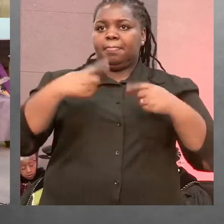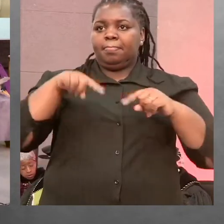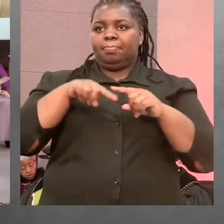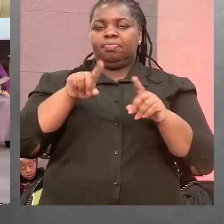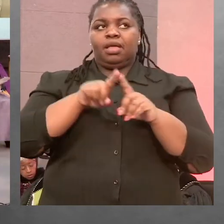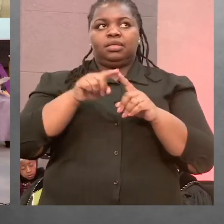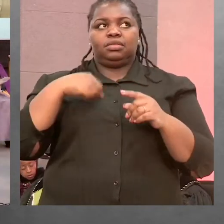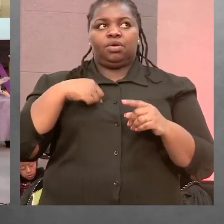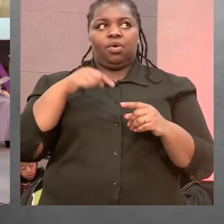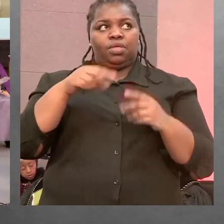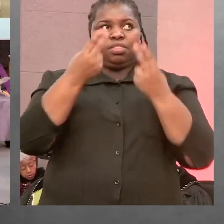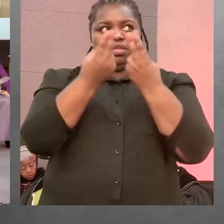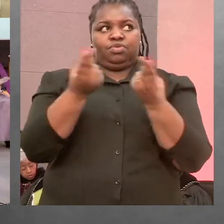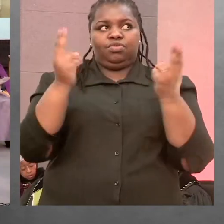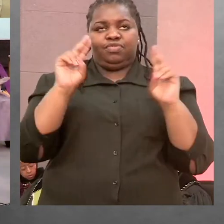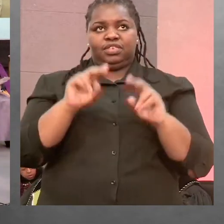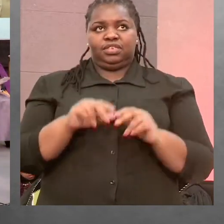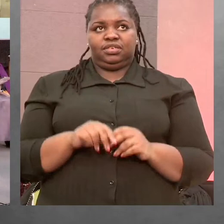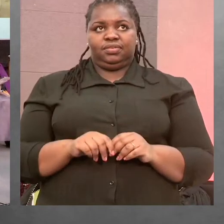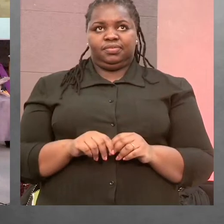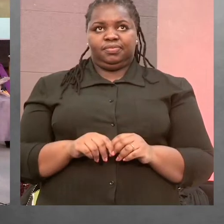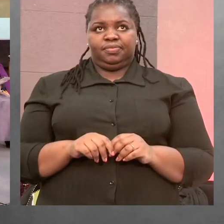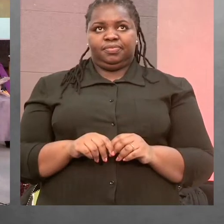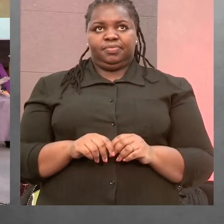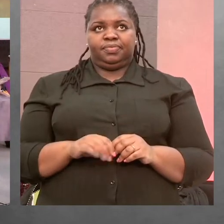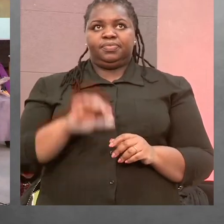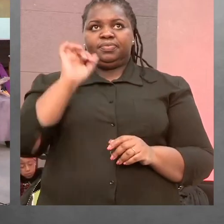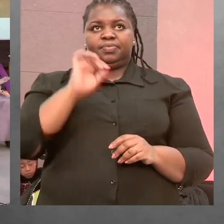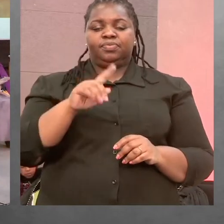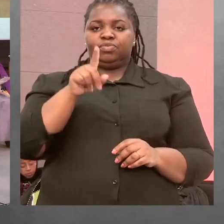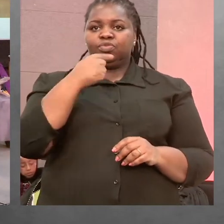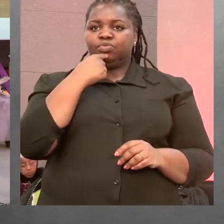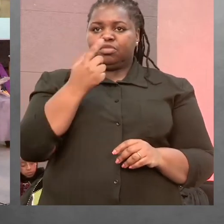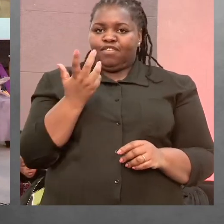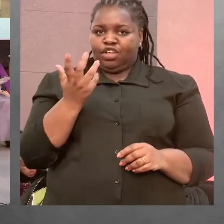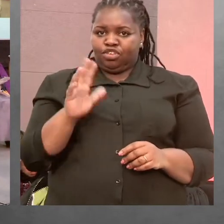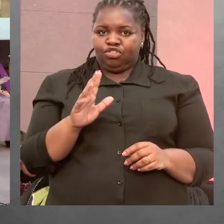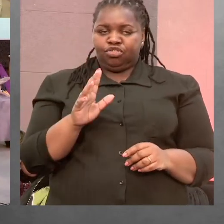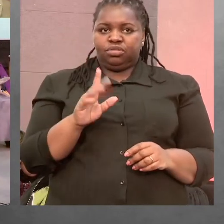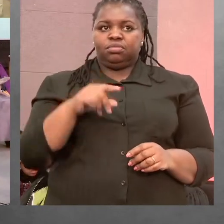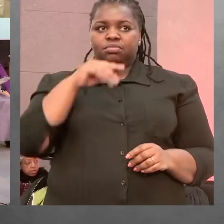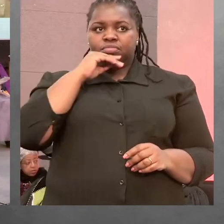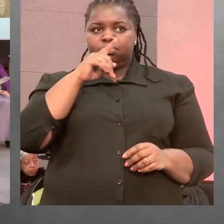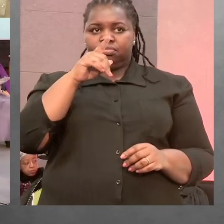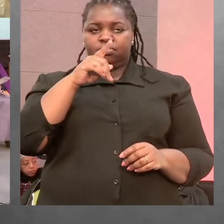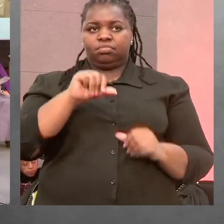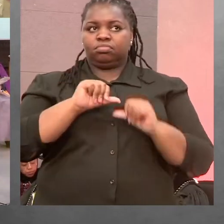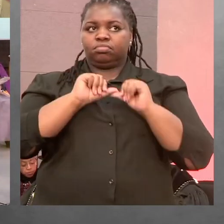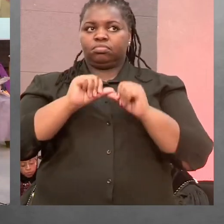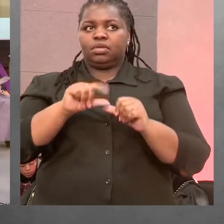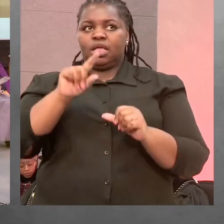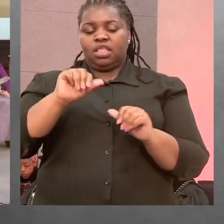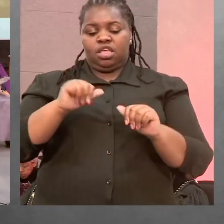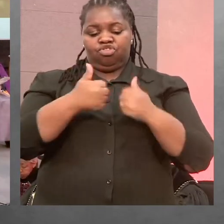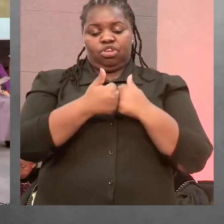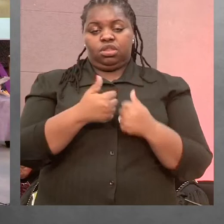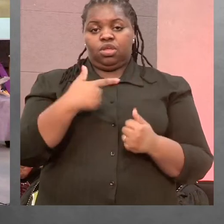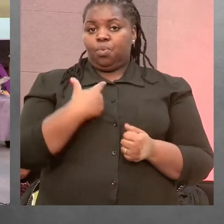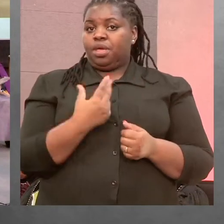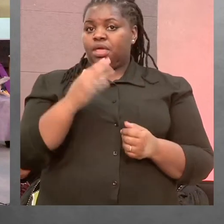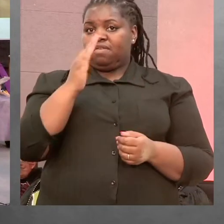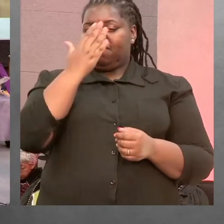esteemed institution. You did say and allude to the challenges faced by women.